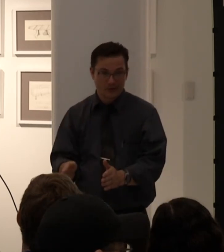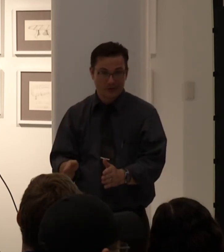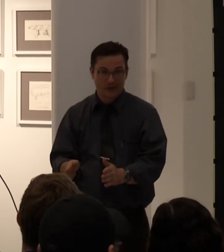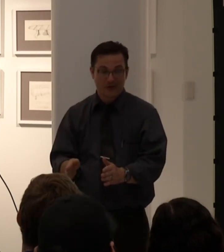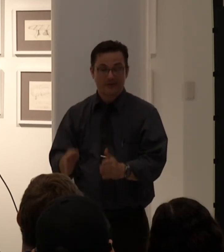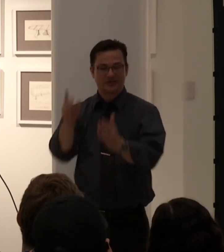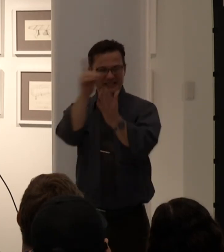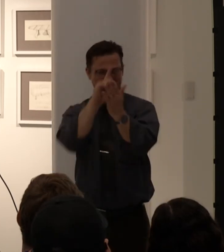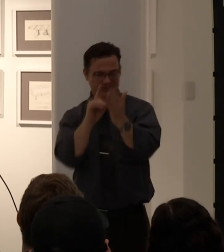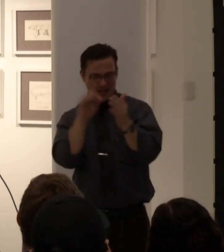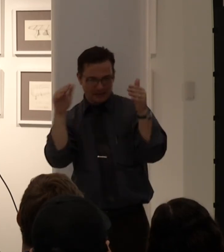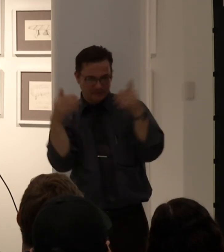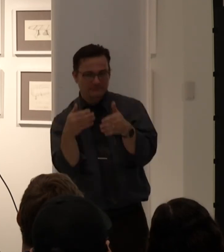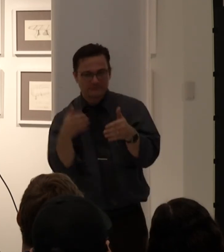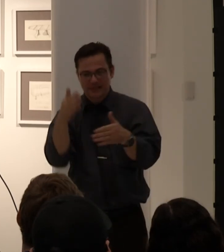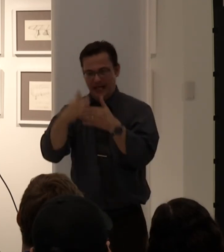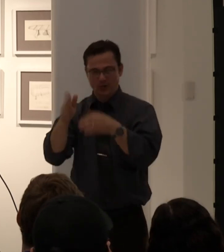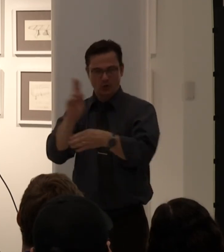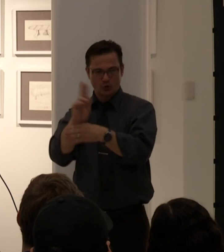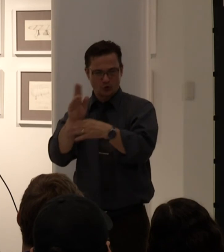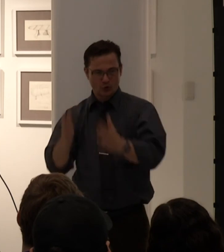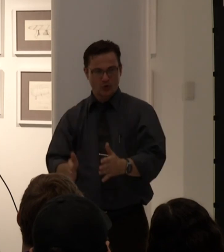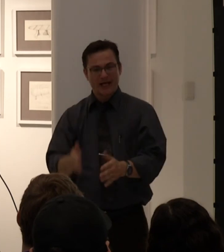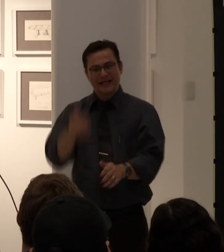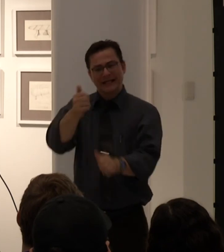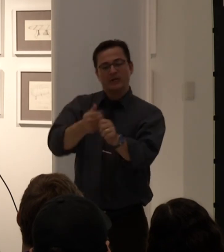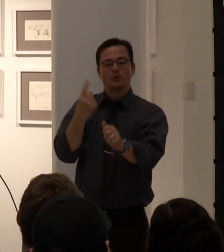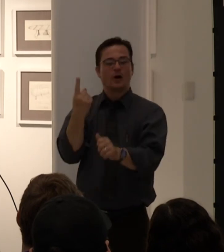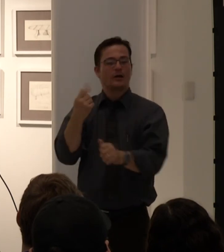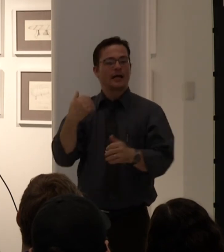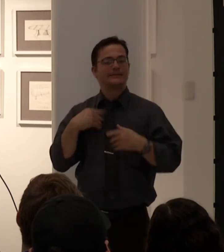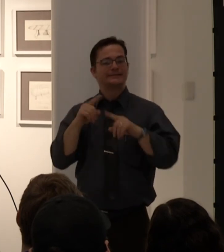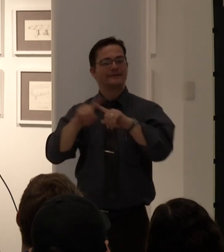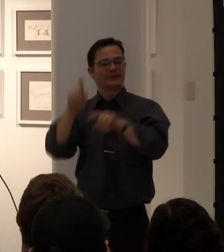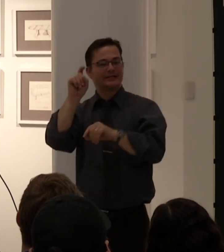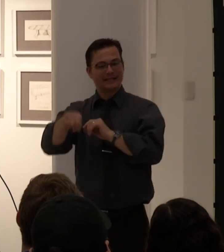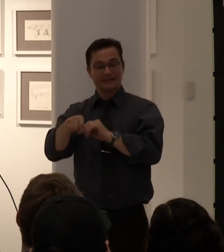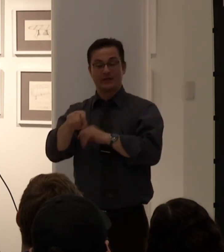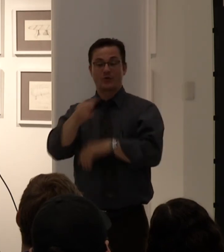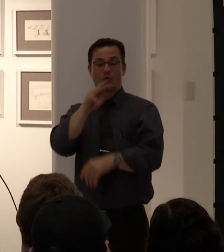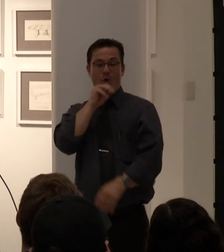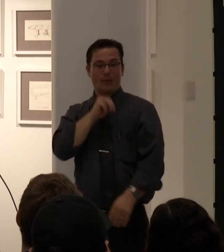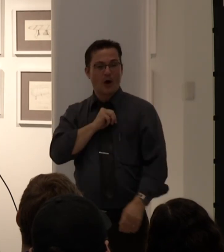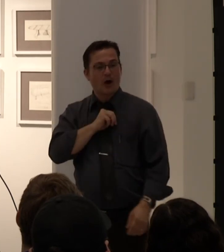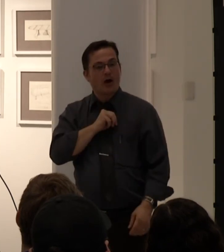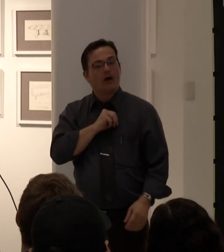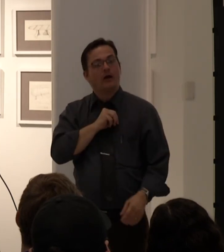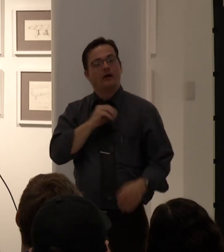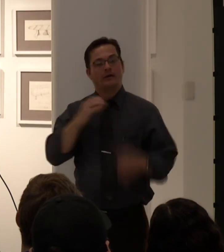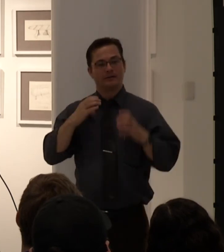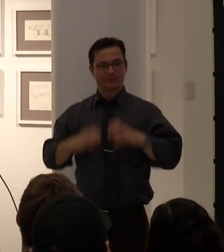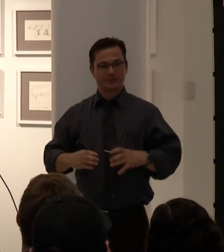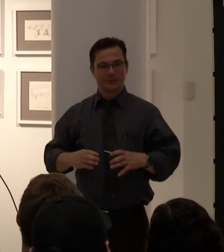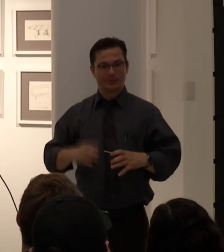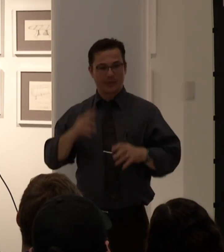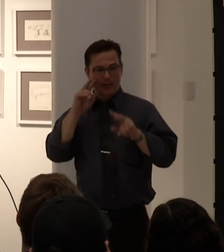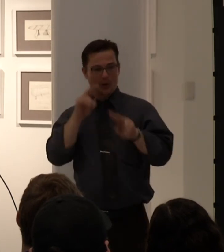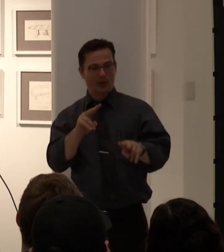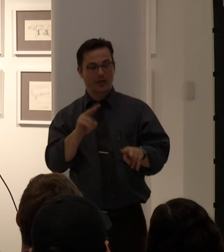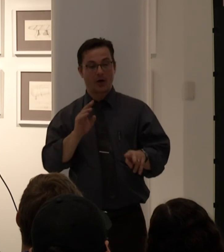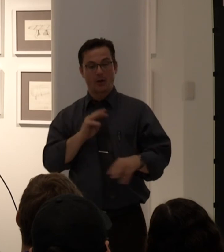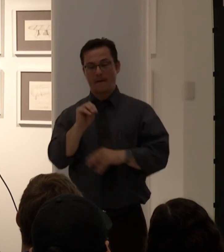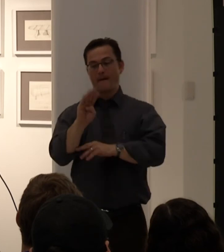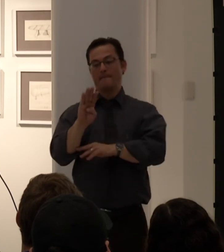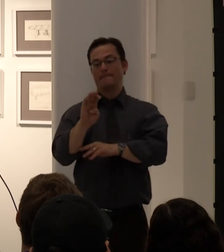design conscious end user, and each of them may have different criteria. The Walmart consumer may look at, let's say, our